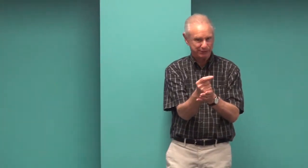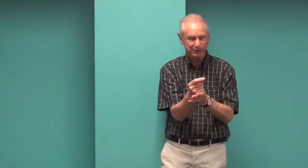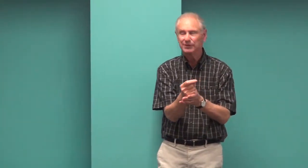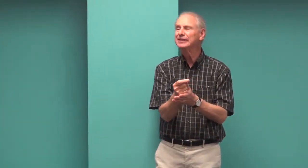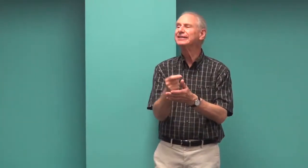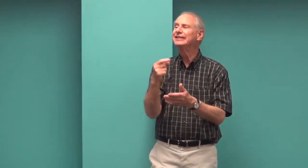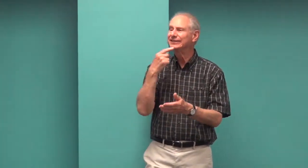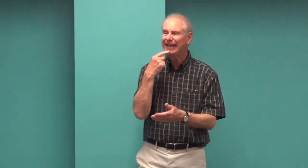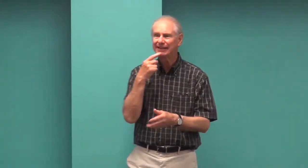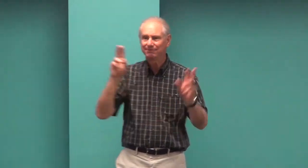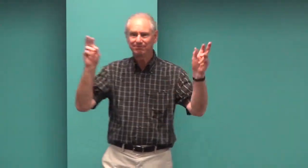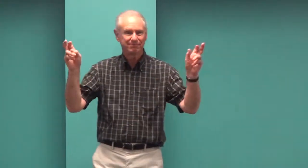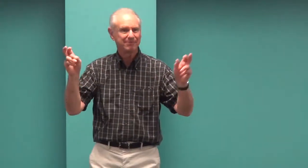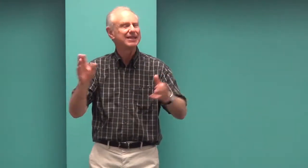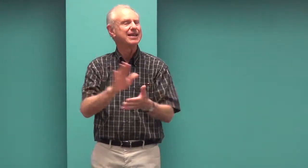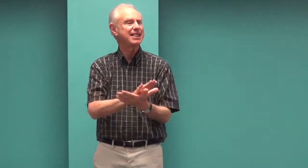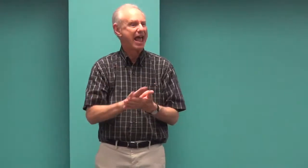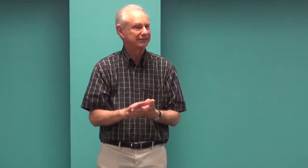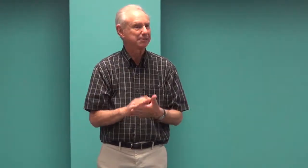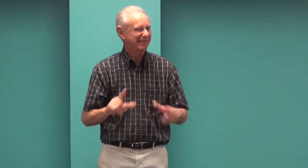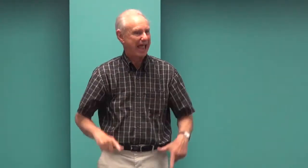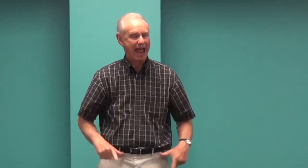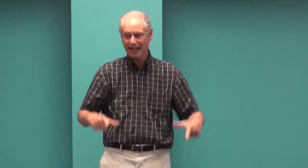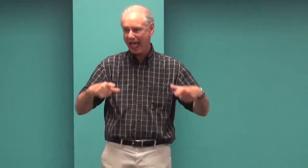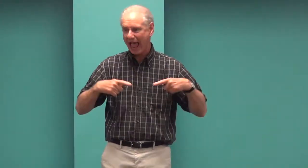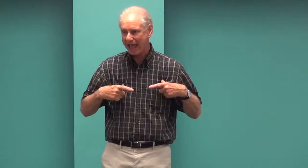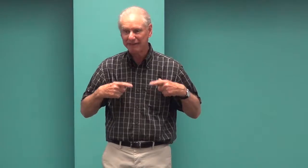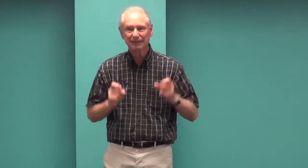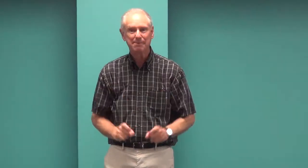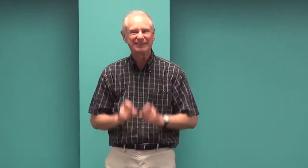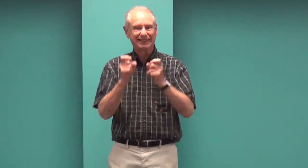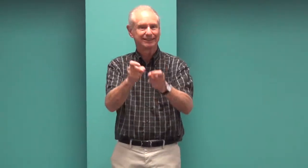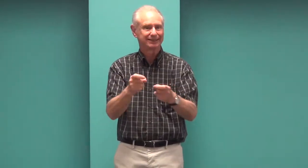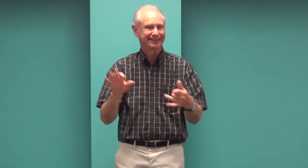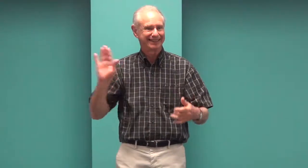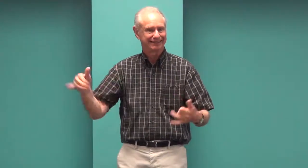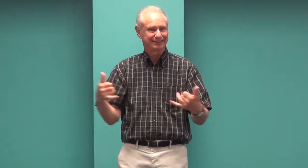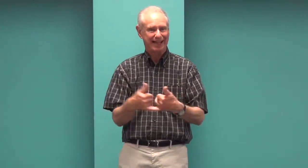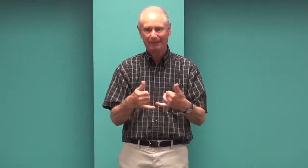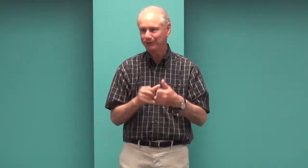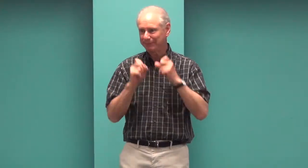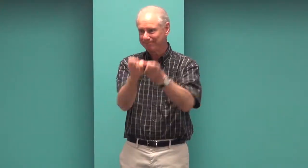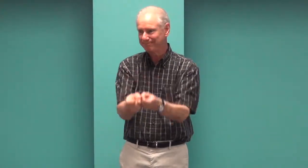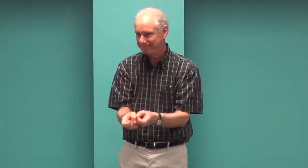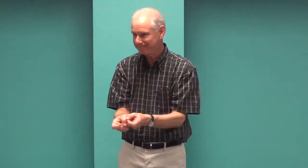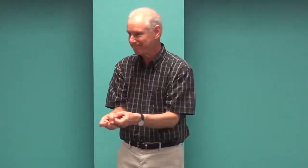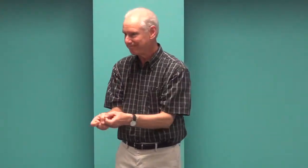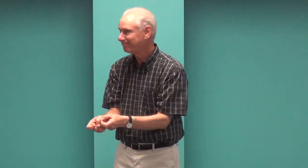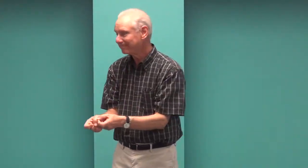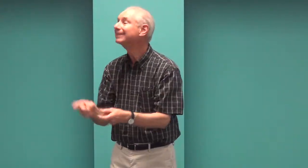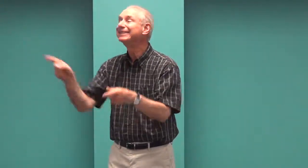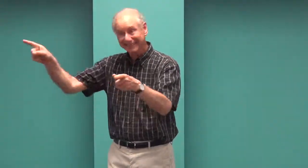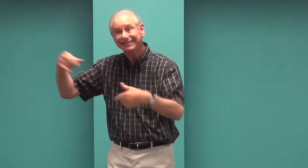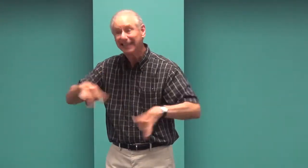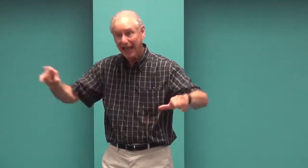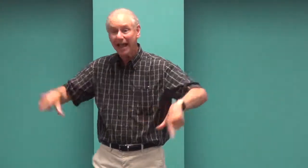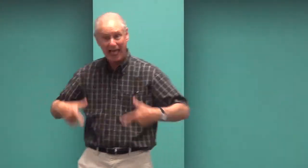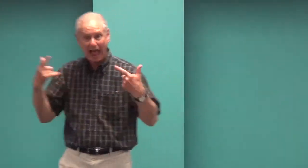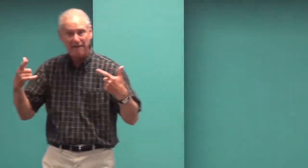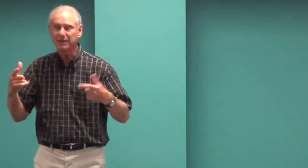Every year he comes here to the award ceremony, and he said, it's nice to be alive in order to give out his scholarship award every year.